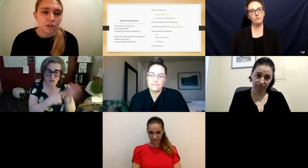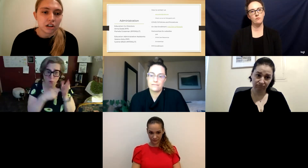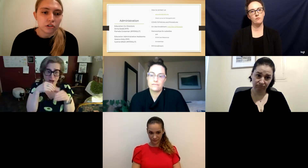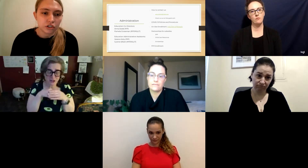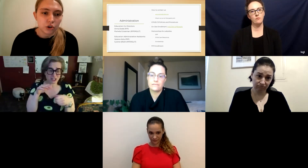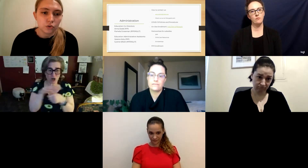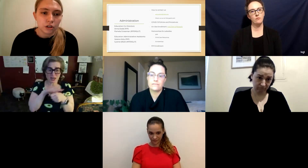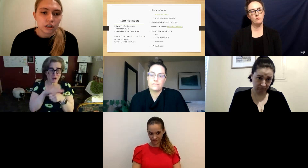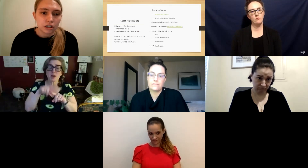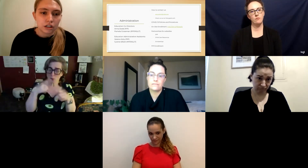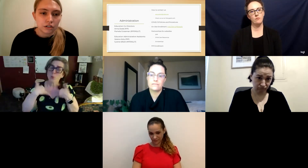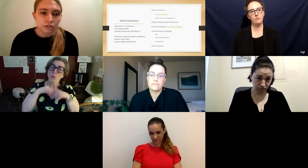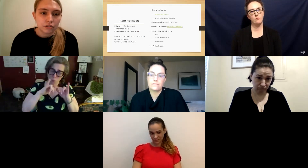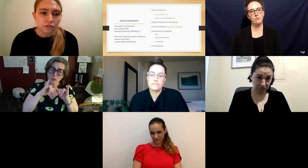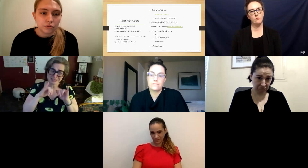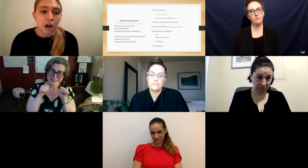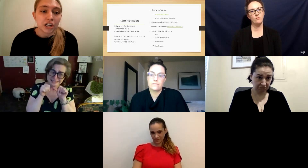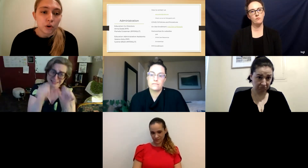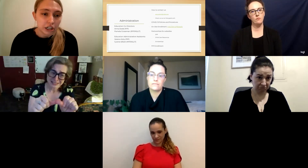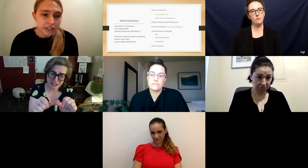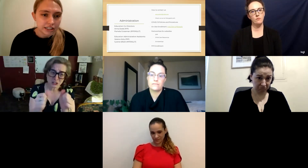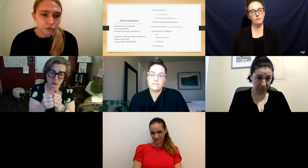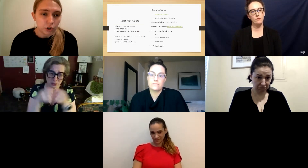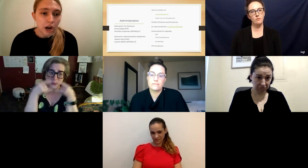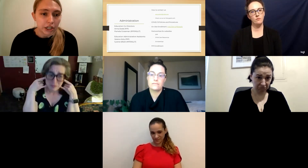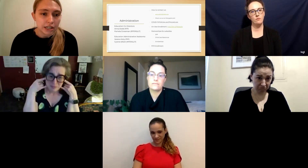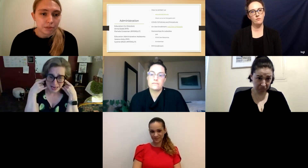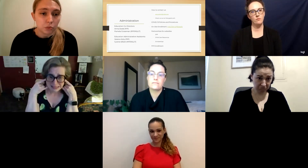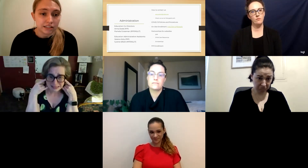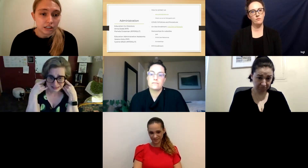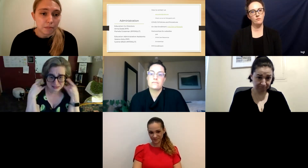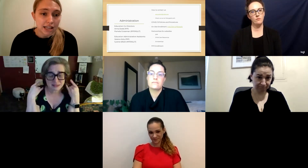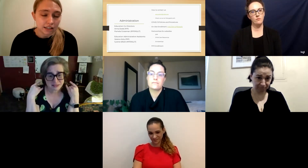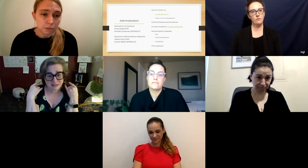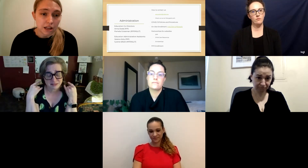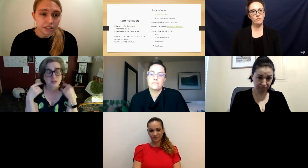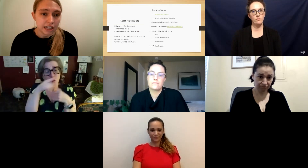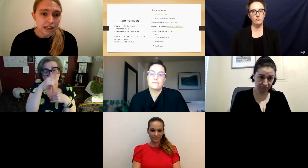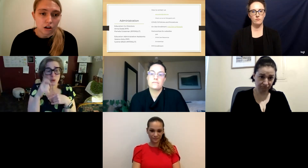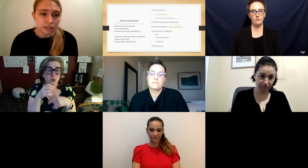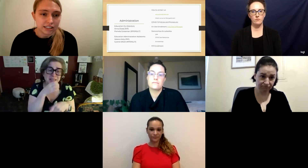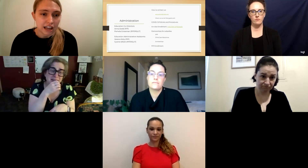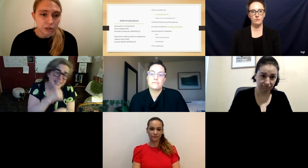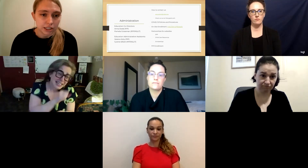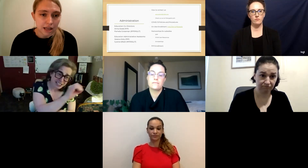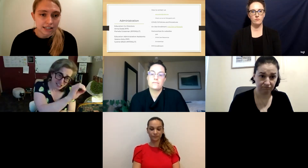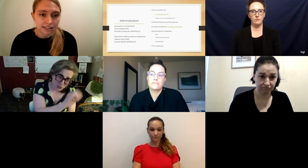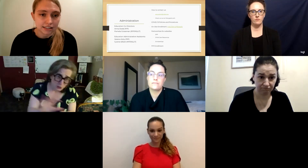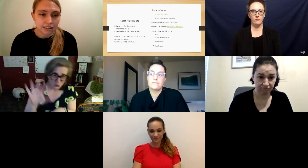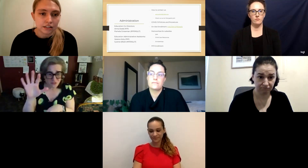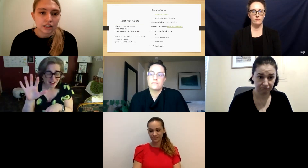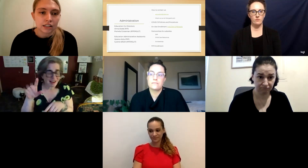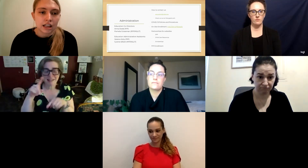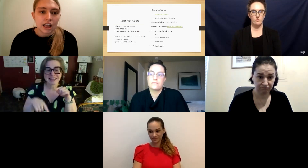And we also, I know our area doesn't require it, but we still mask up every day. All the staff wears